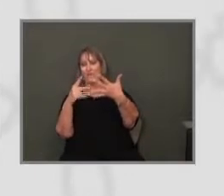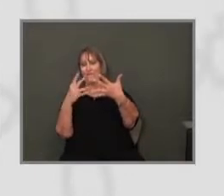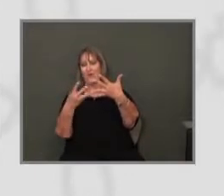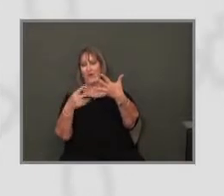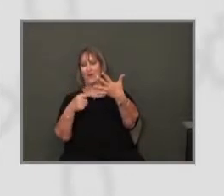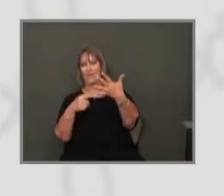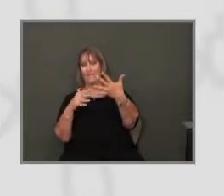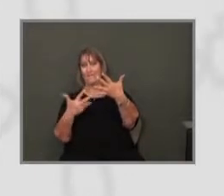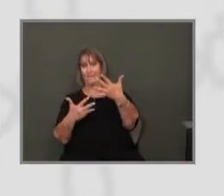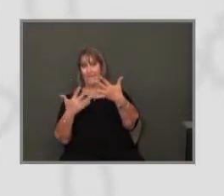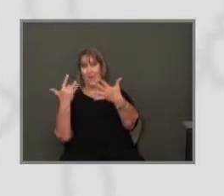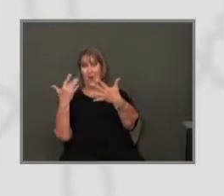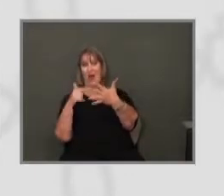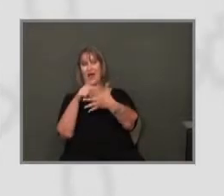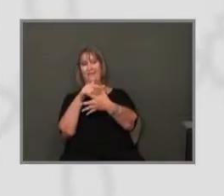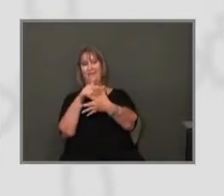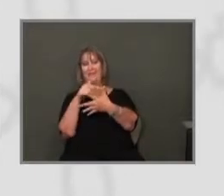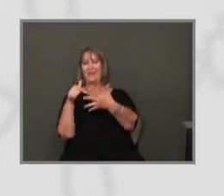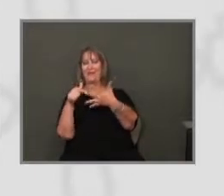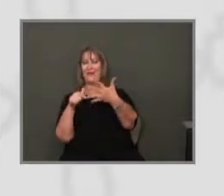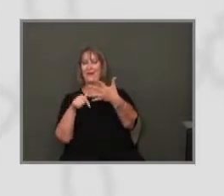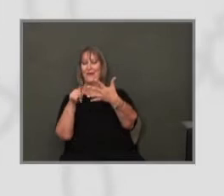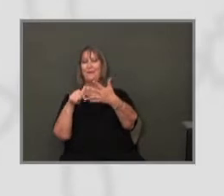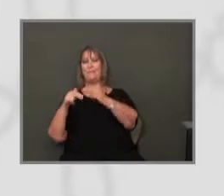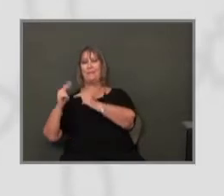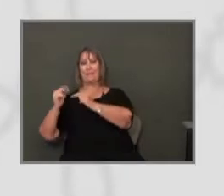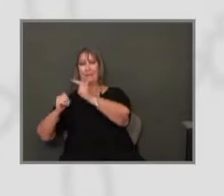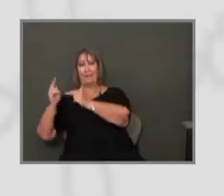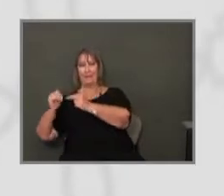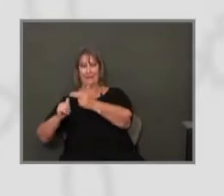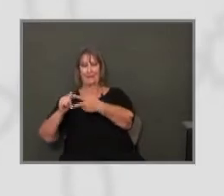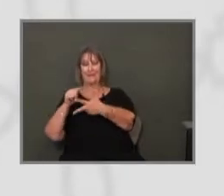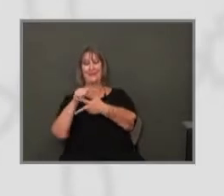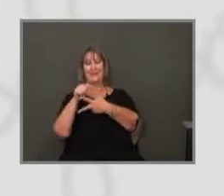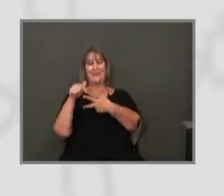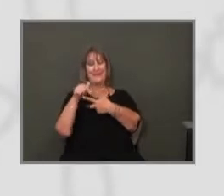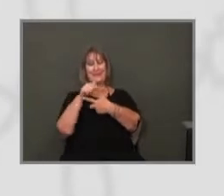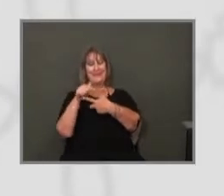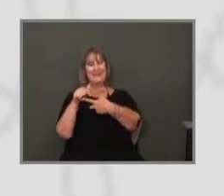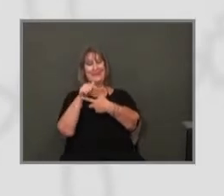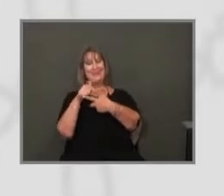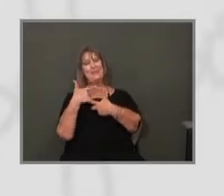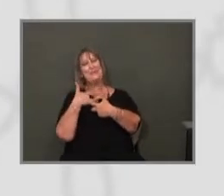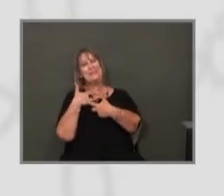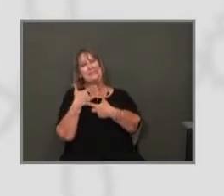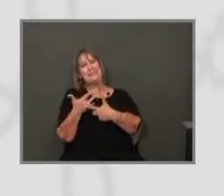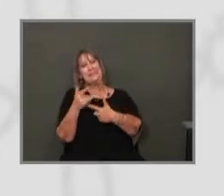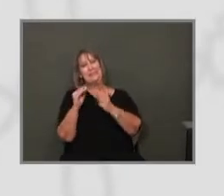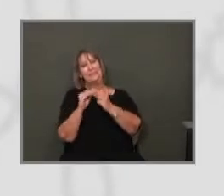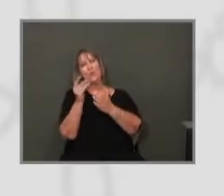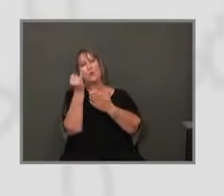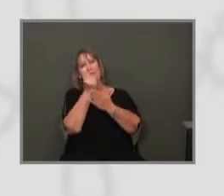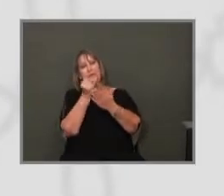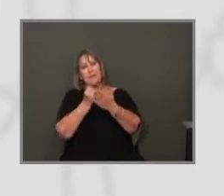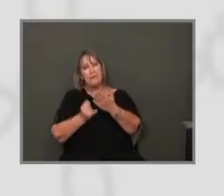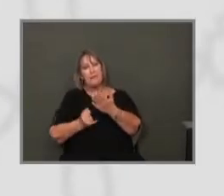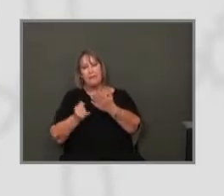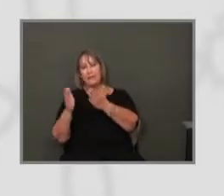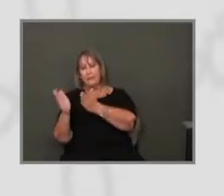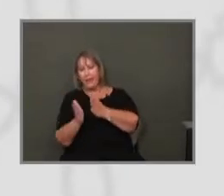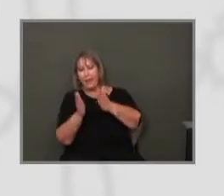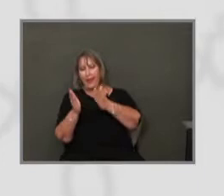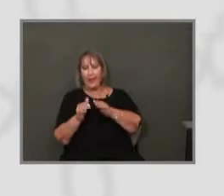construction years. Years 1 and 2 are primarily our design years. The council later on in